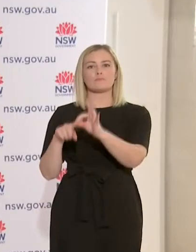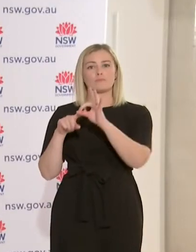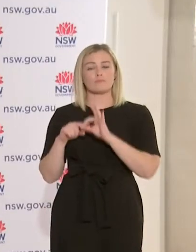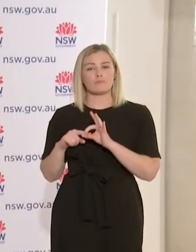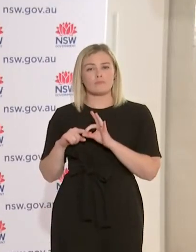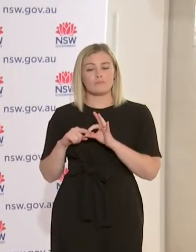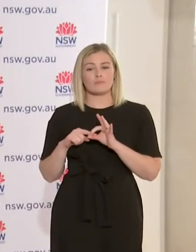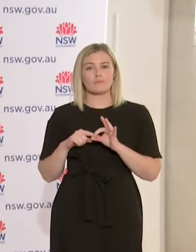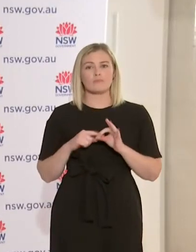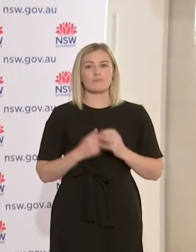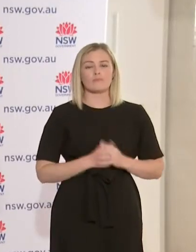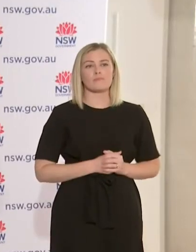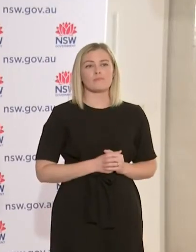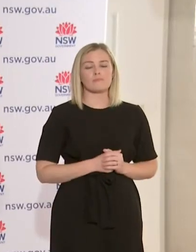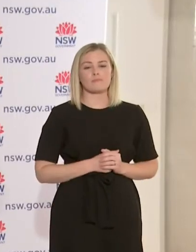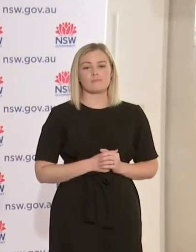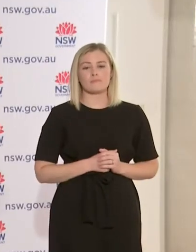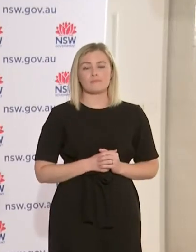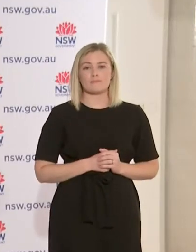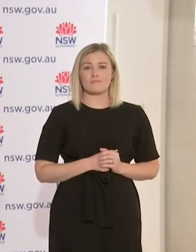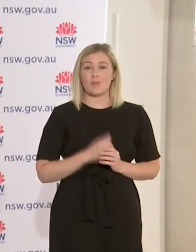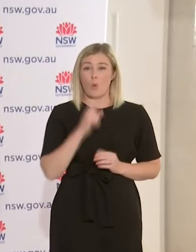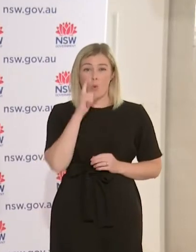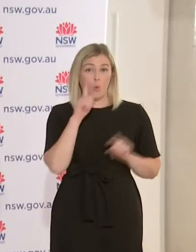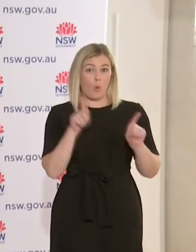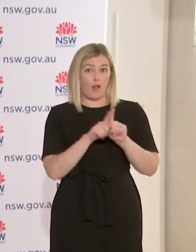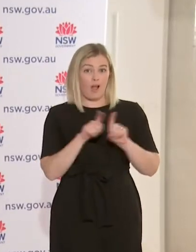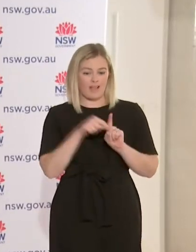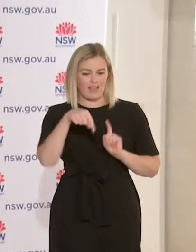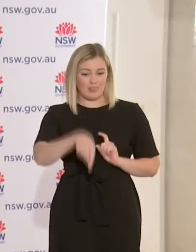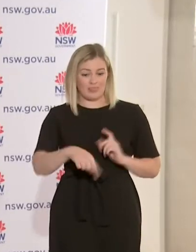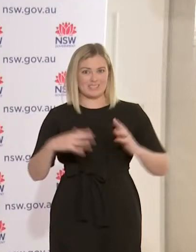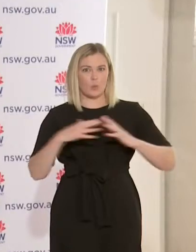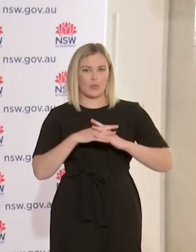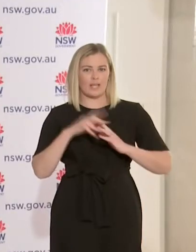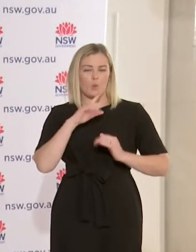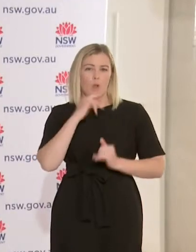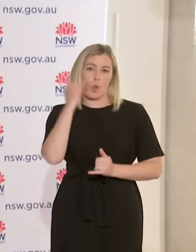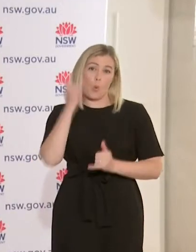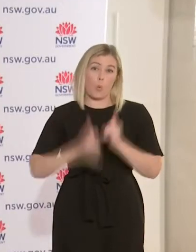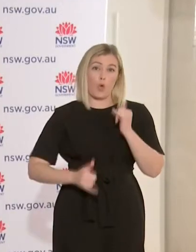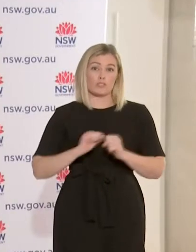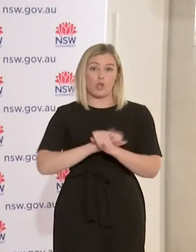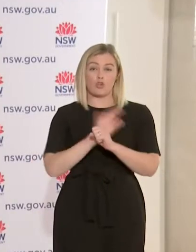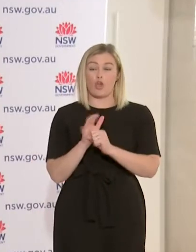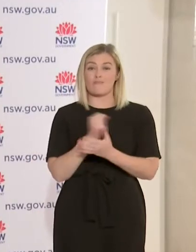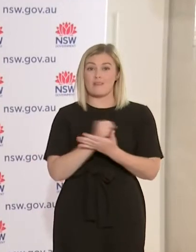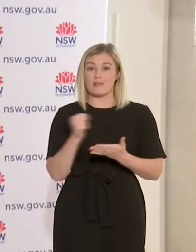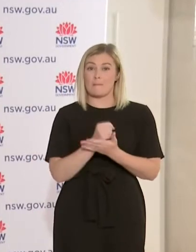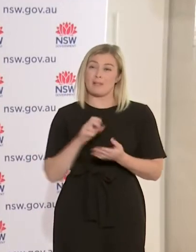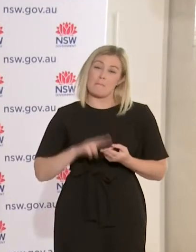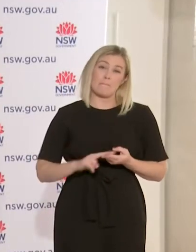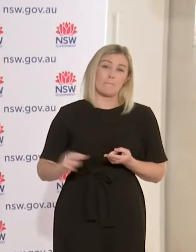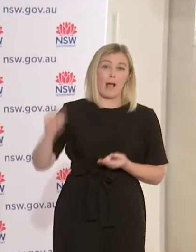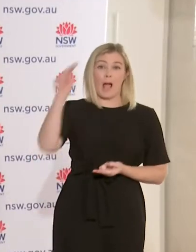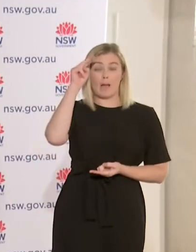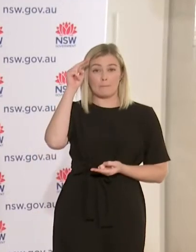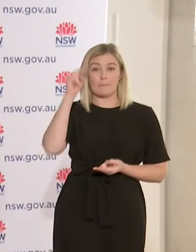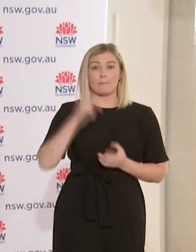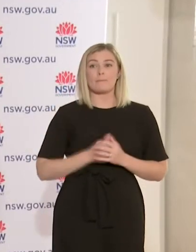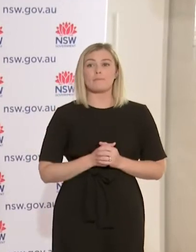week, modelling showed that this coming week would be the peak in cases and mid-October would be the peak in hospitalisations. Given, as you mentioned, we've had those